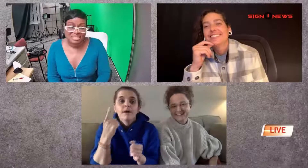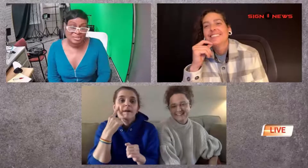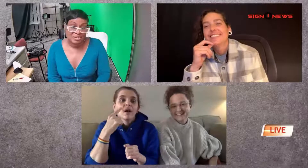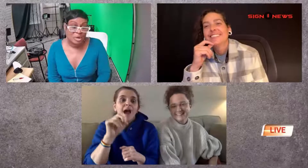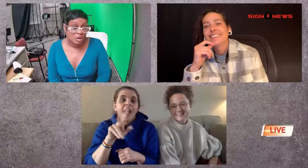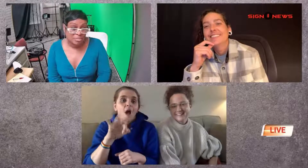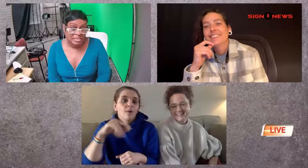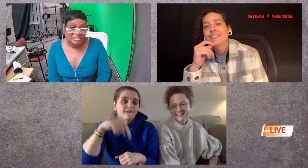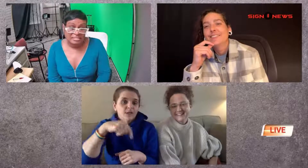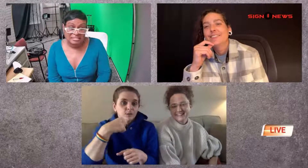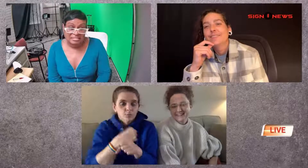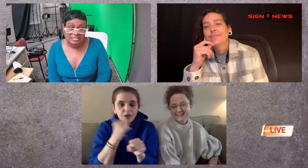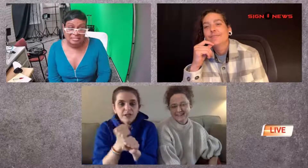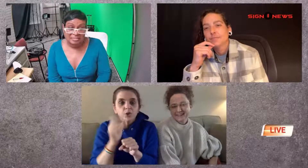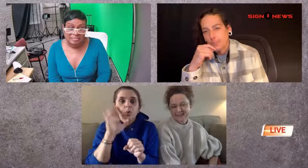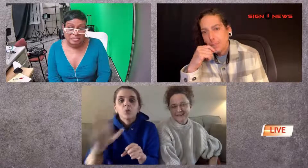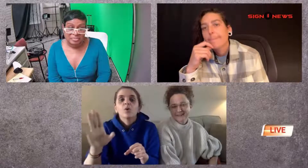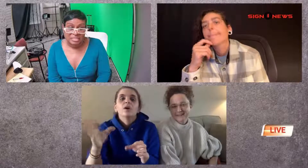And so I'm hoping